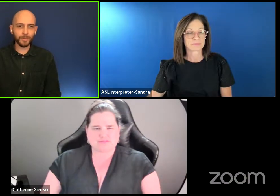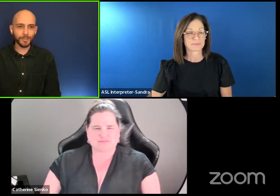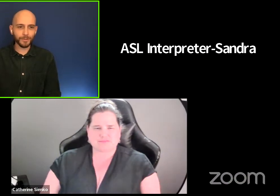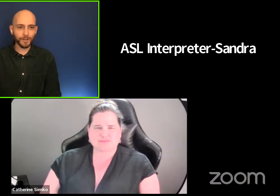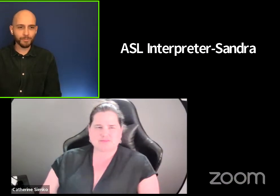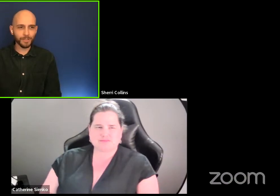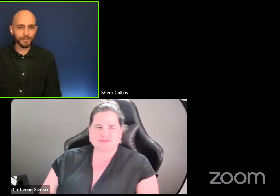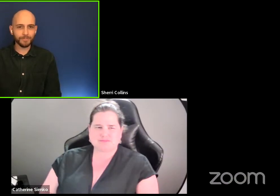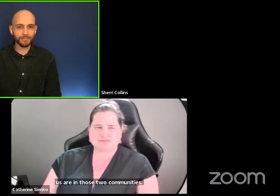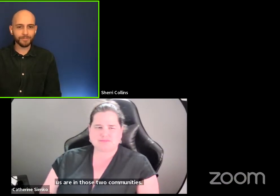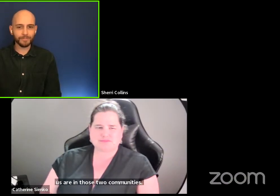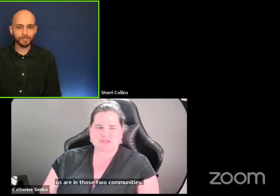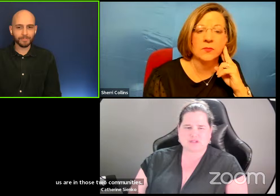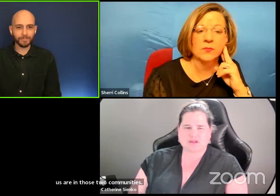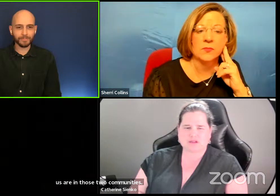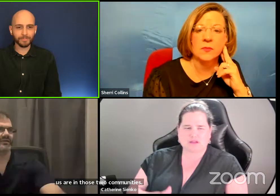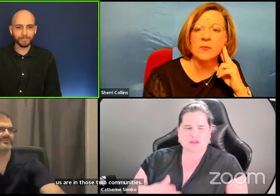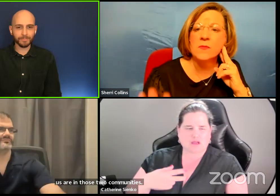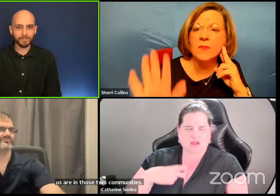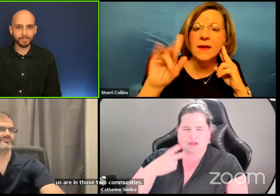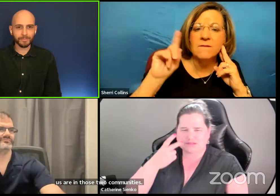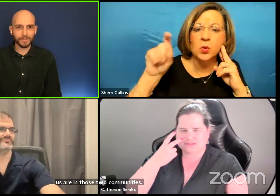Thank you, Commissioner Thompson.